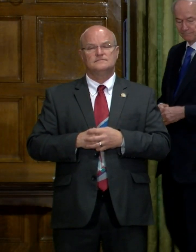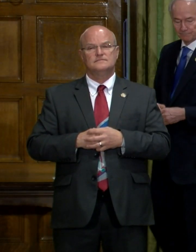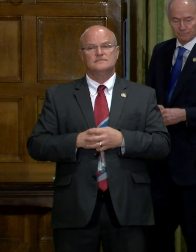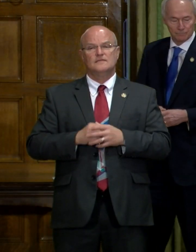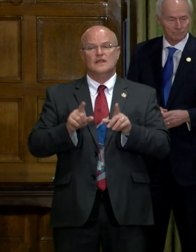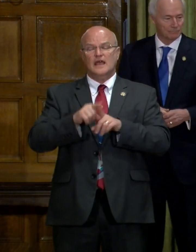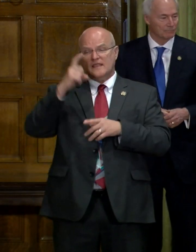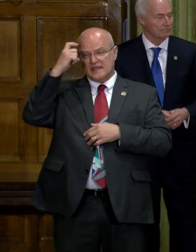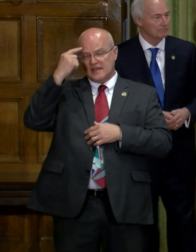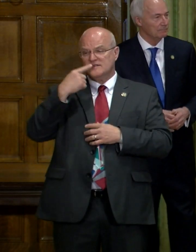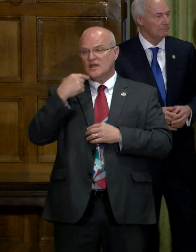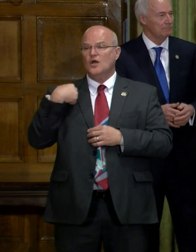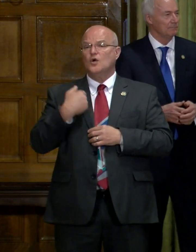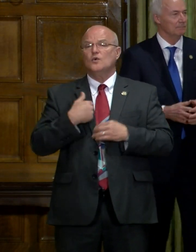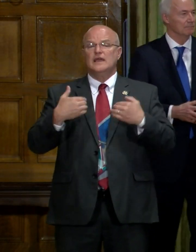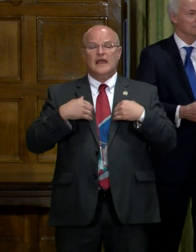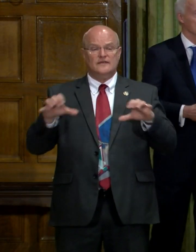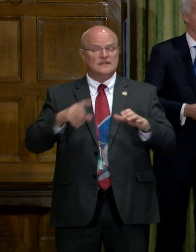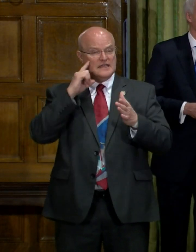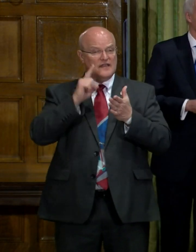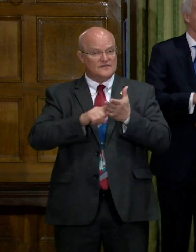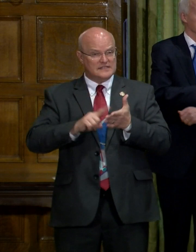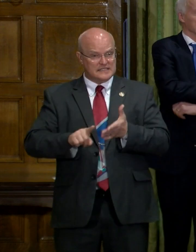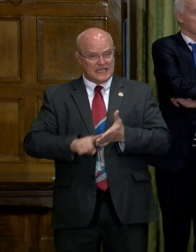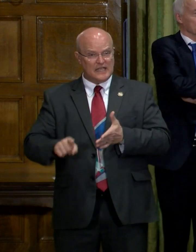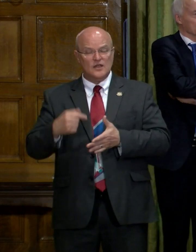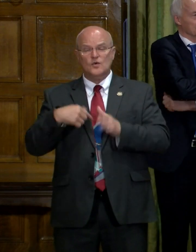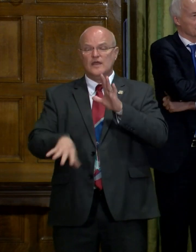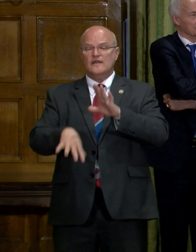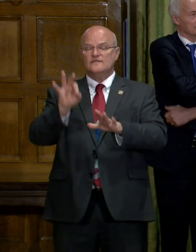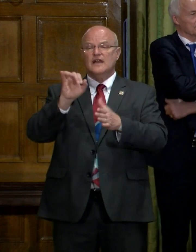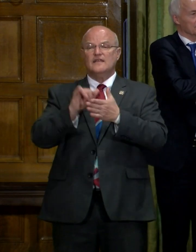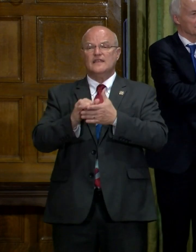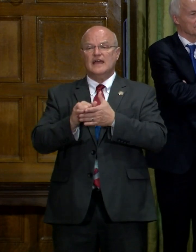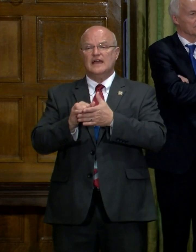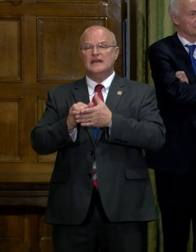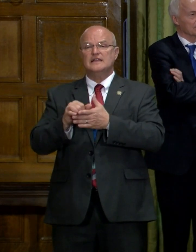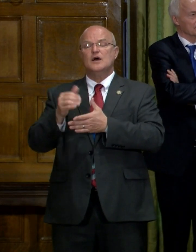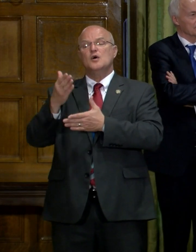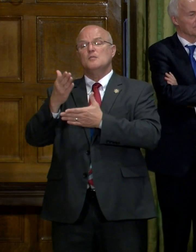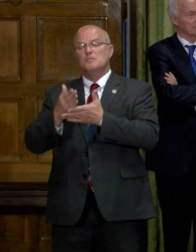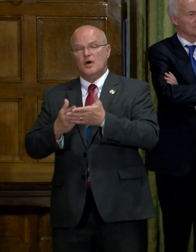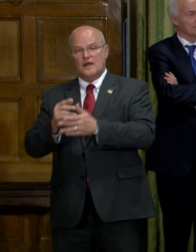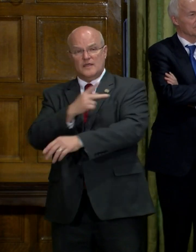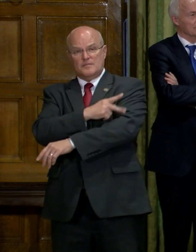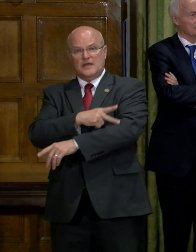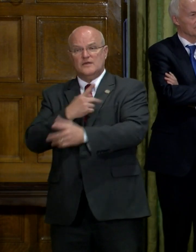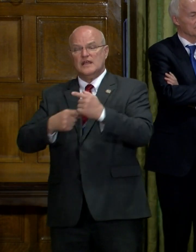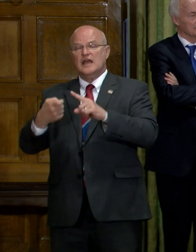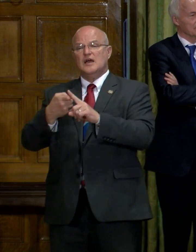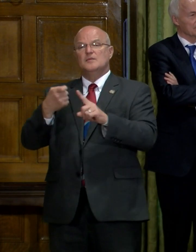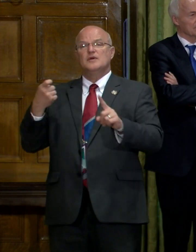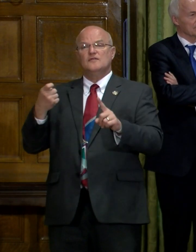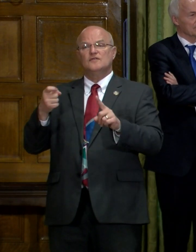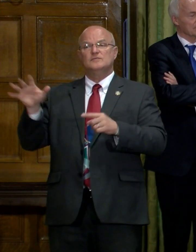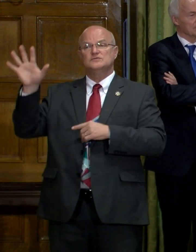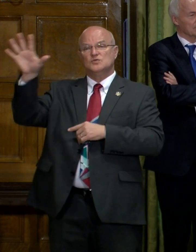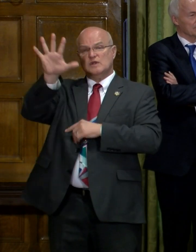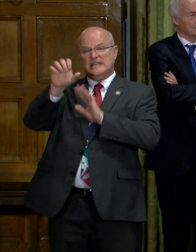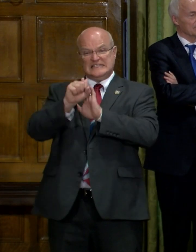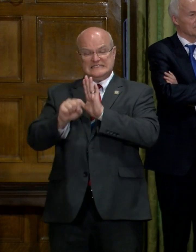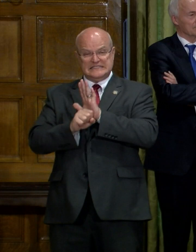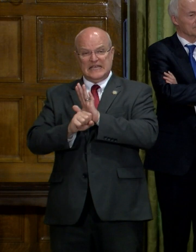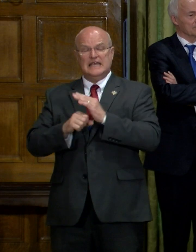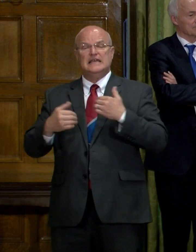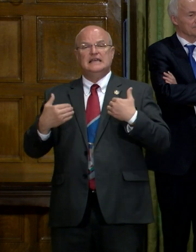Yes, as the governor stated, we have done an investigation. We have found that a significant portion of the patients were coming from surrounding